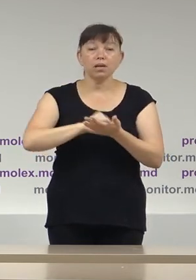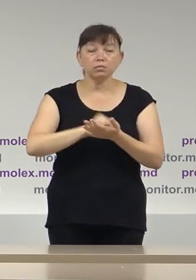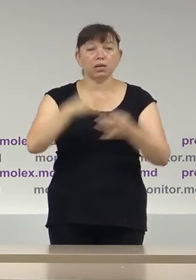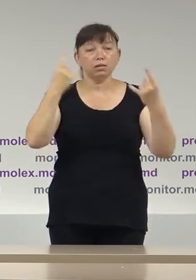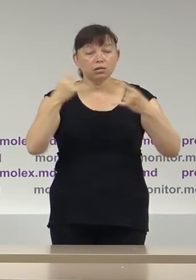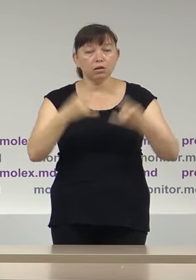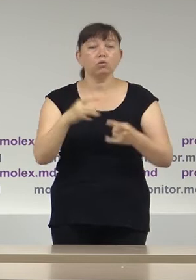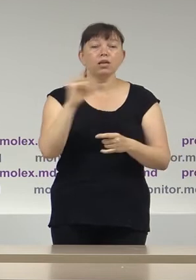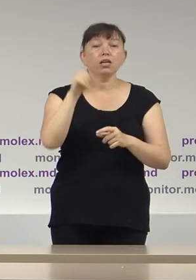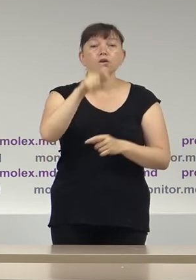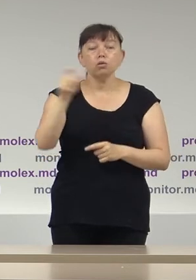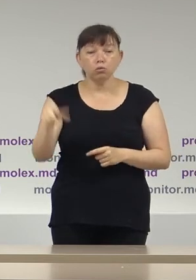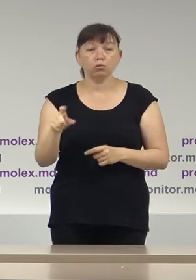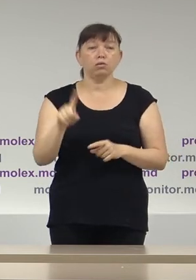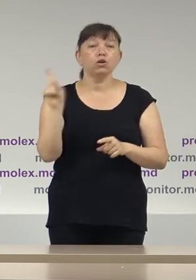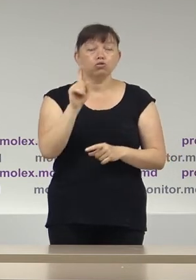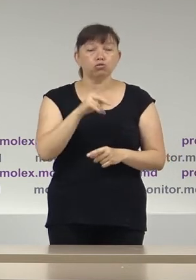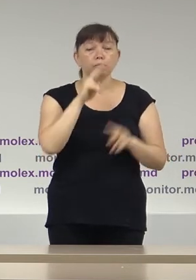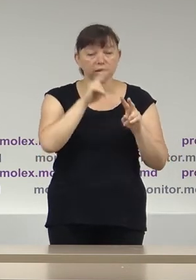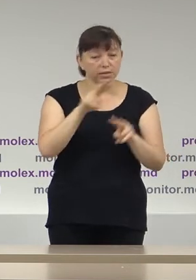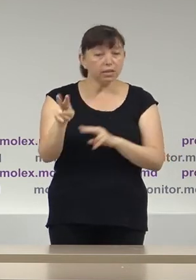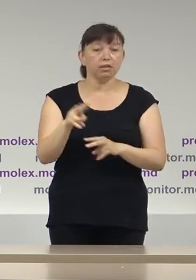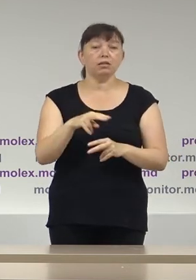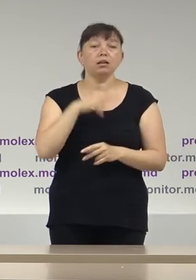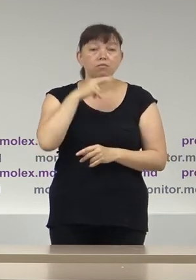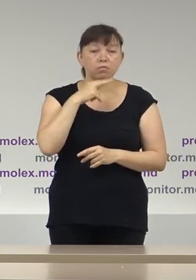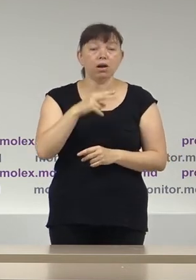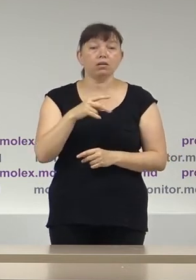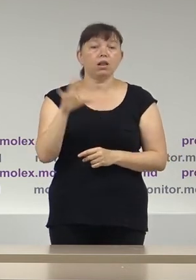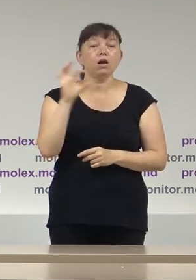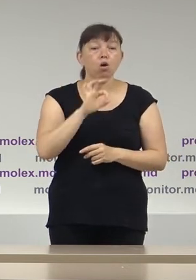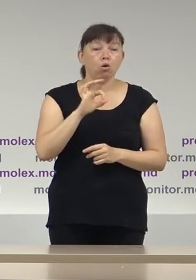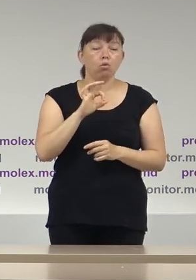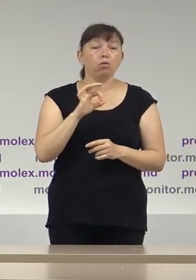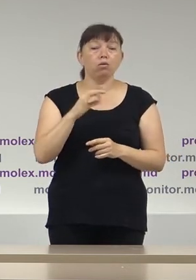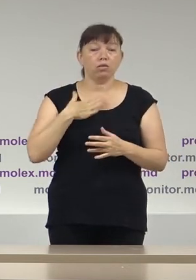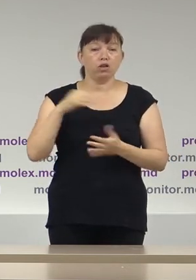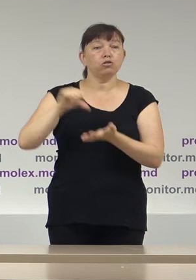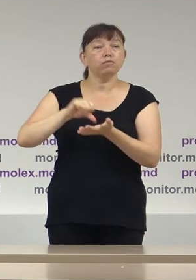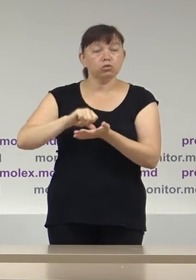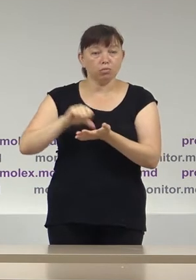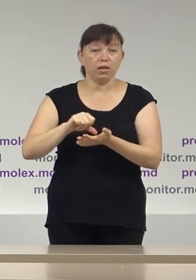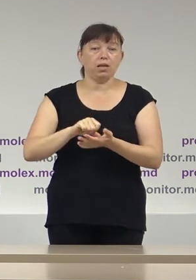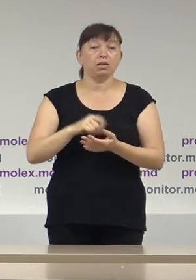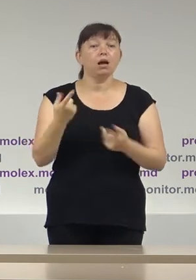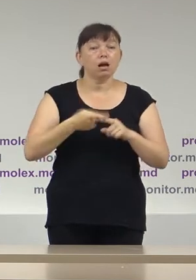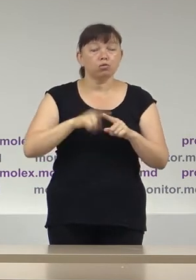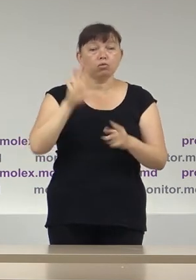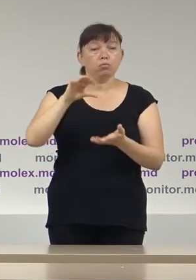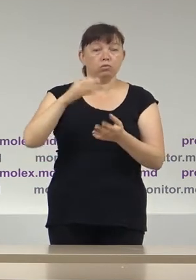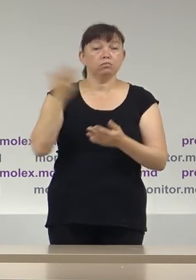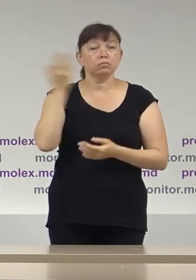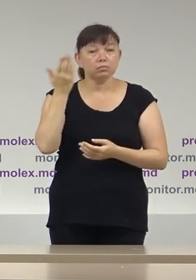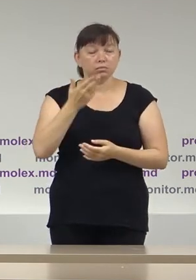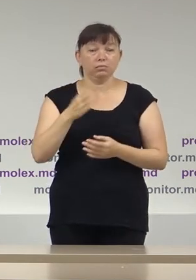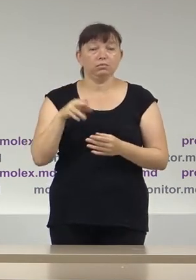to invite the media outlets as well as the whole society to watch on the election's day the